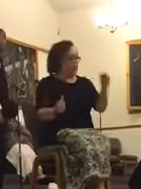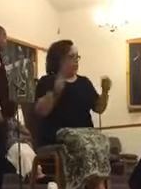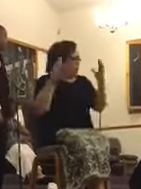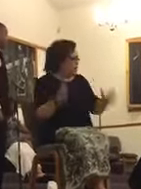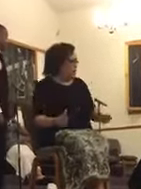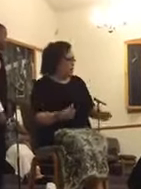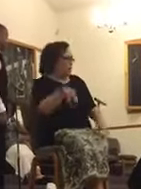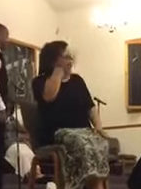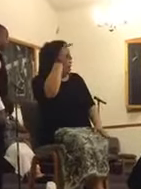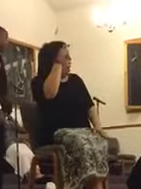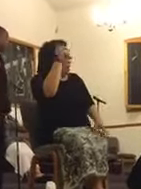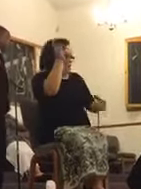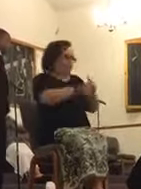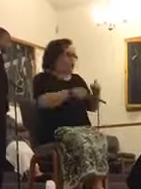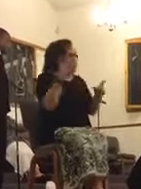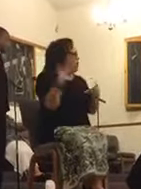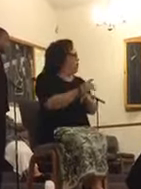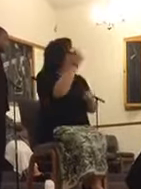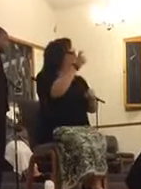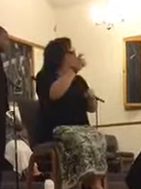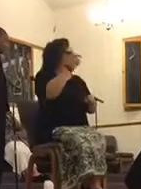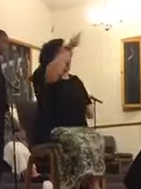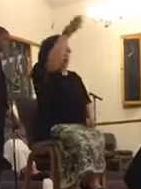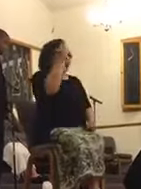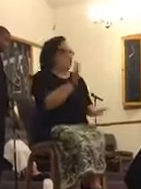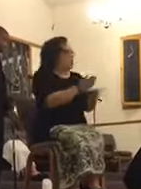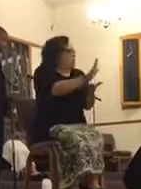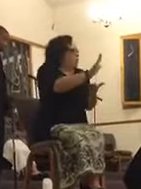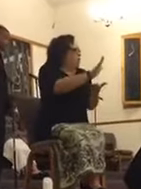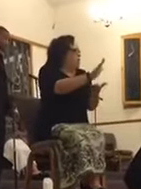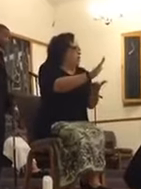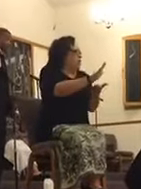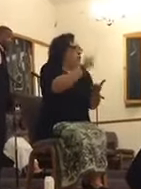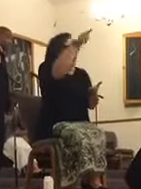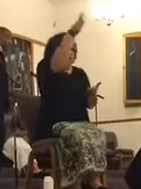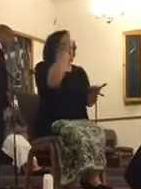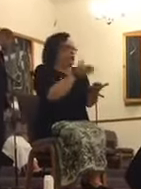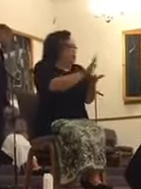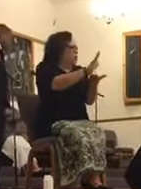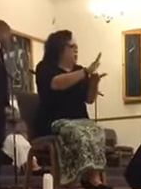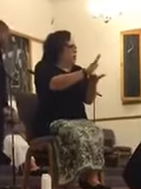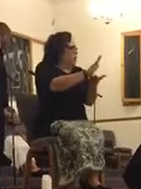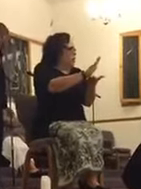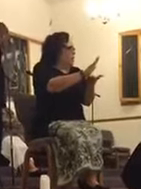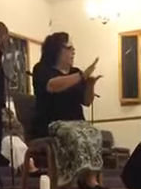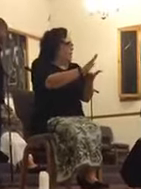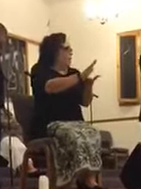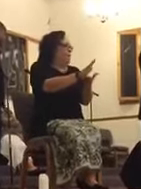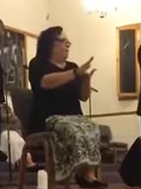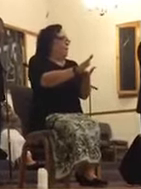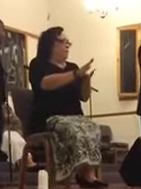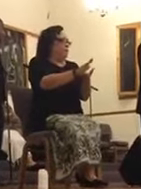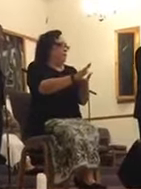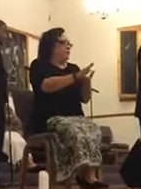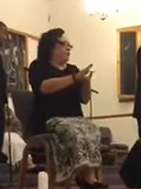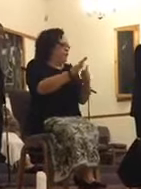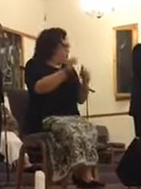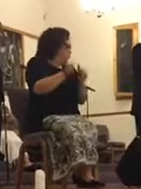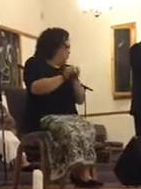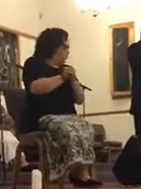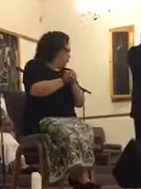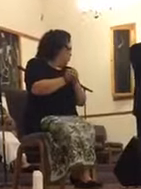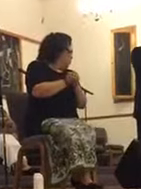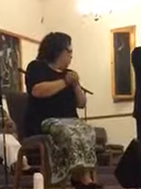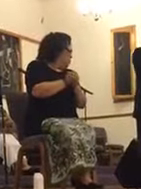God all right? Is it all right? Is it all right? He tried